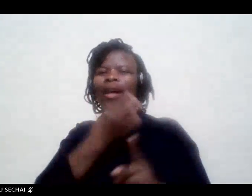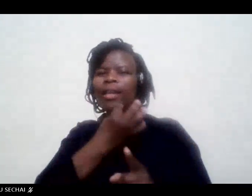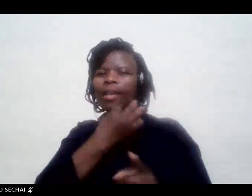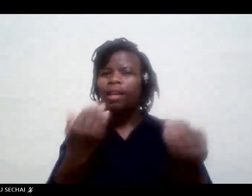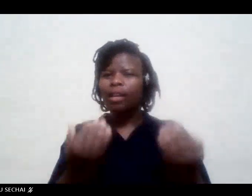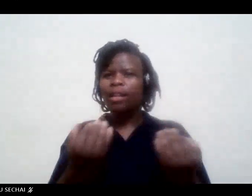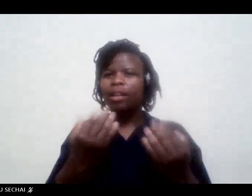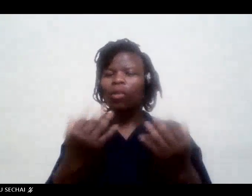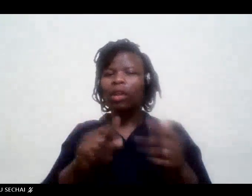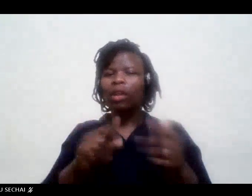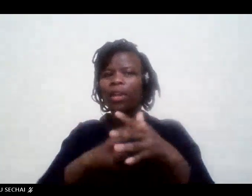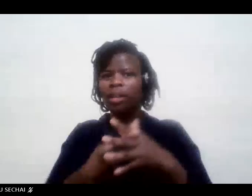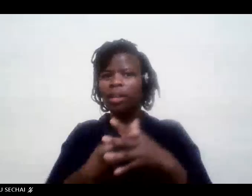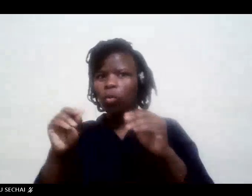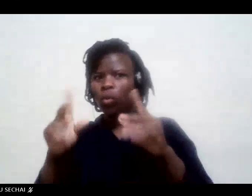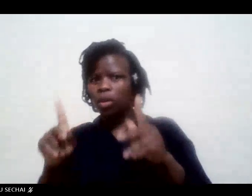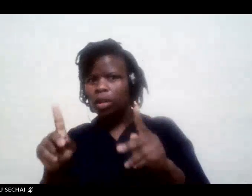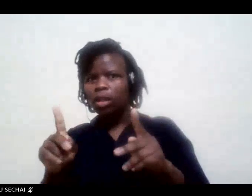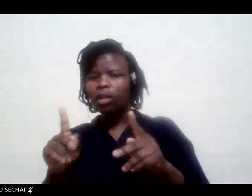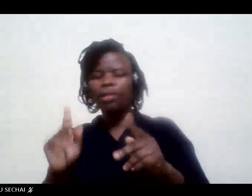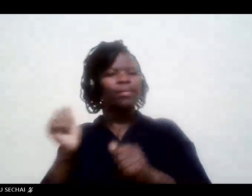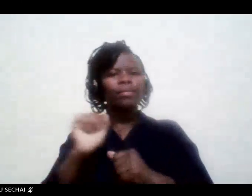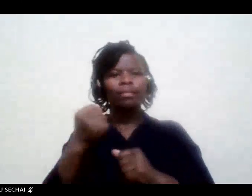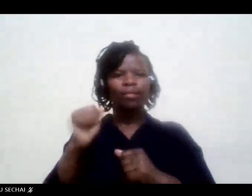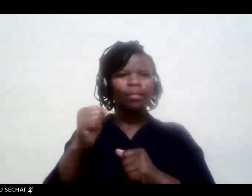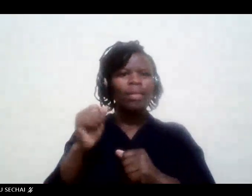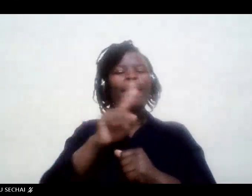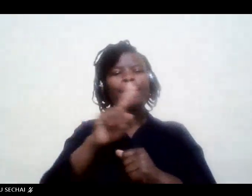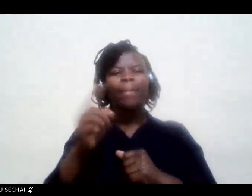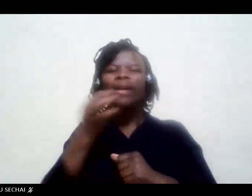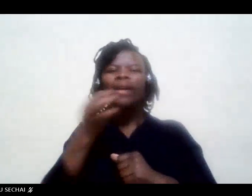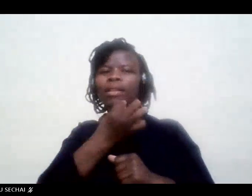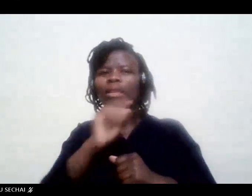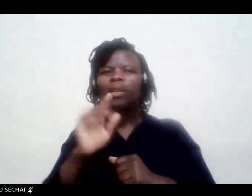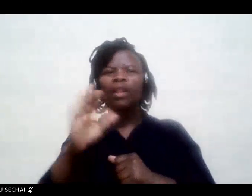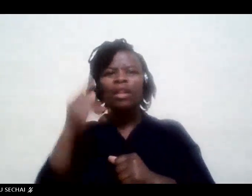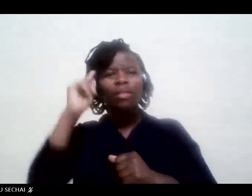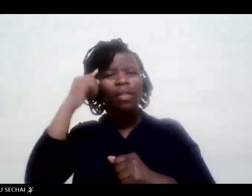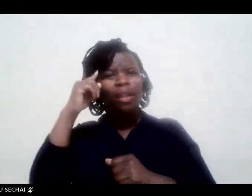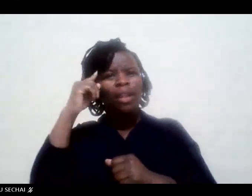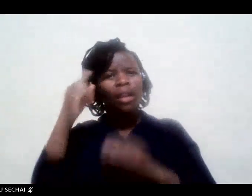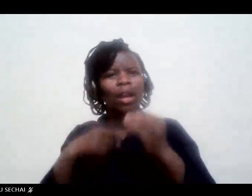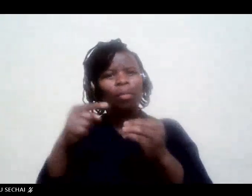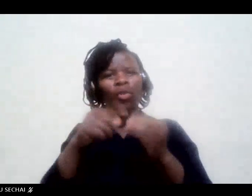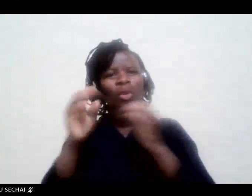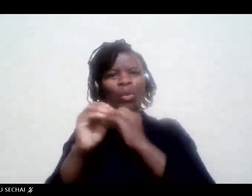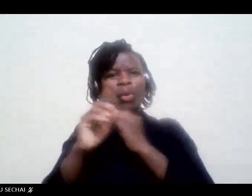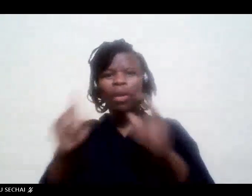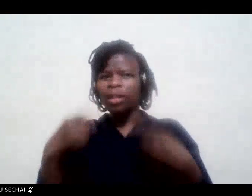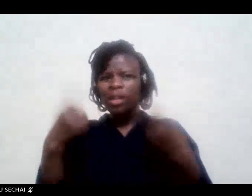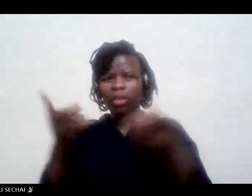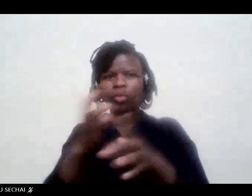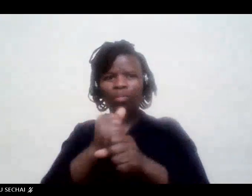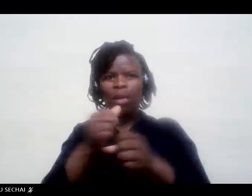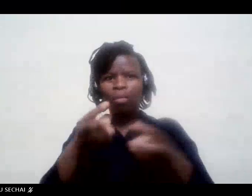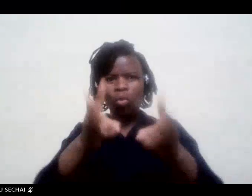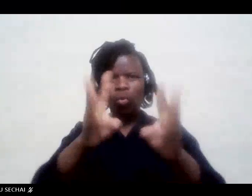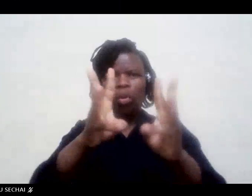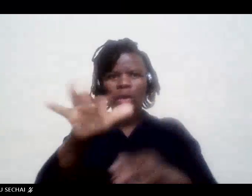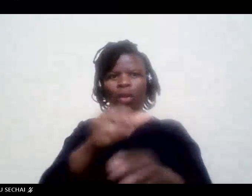okay, no. What I ask the students is that if you don't think about it, we'll never find a way which things can be done